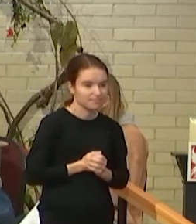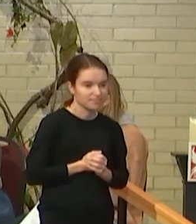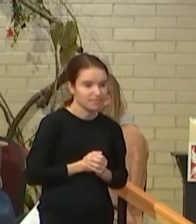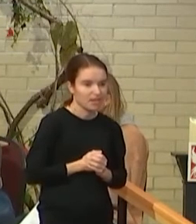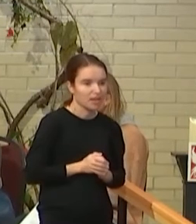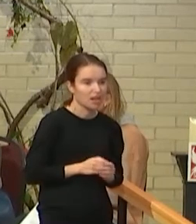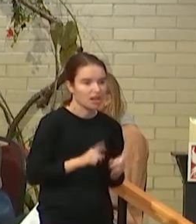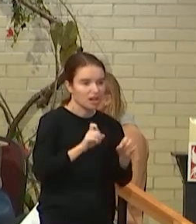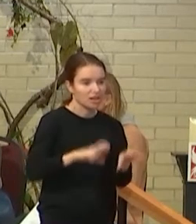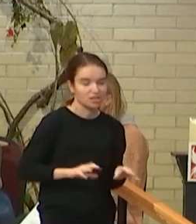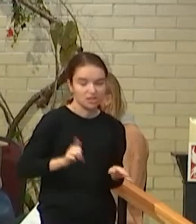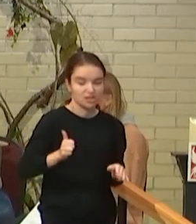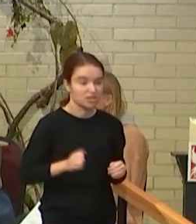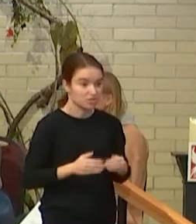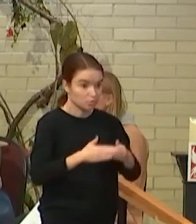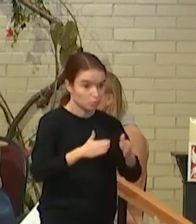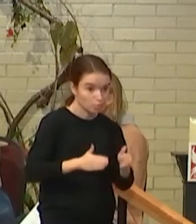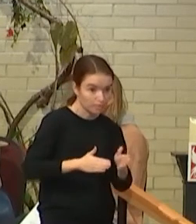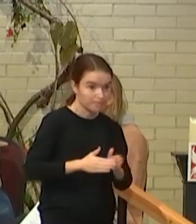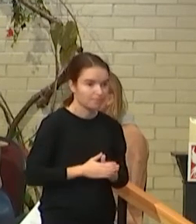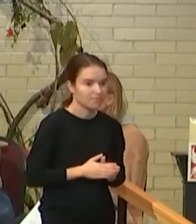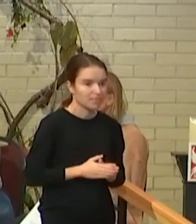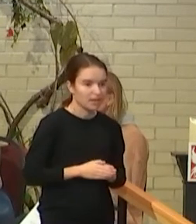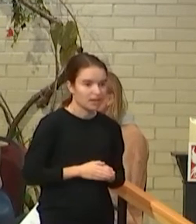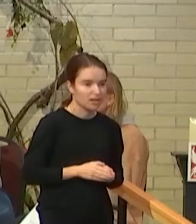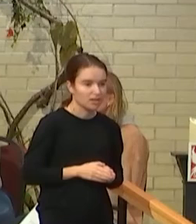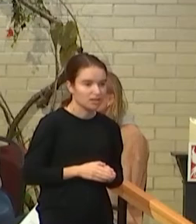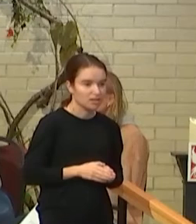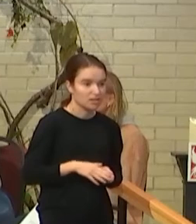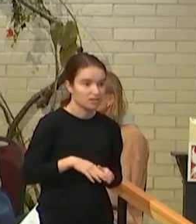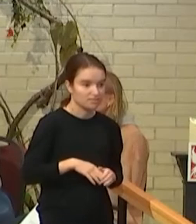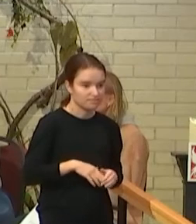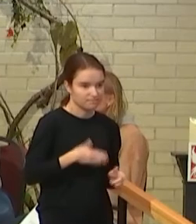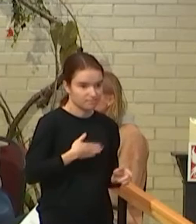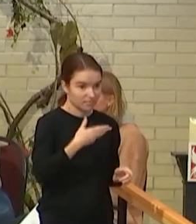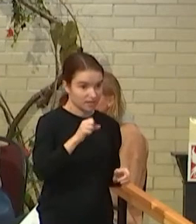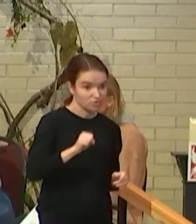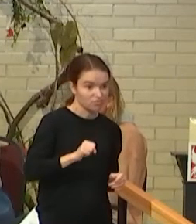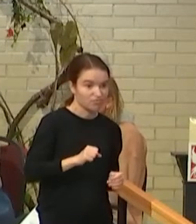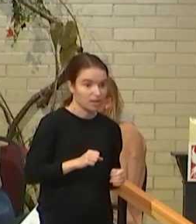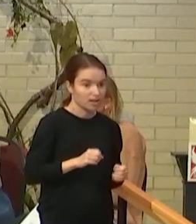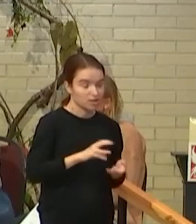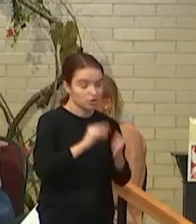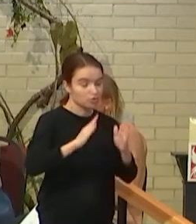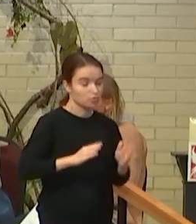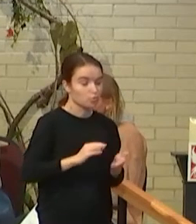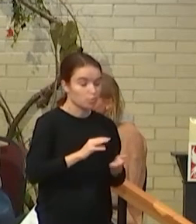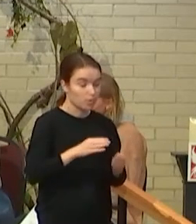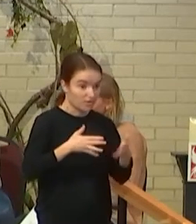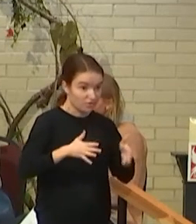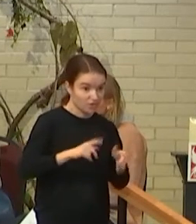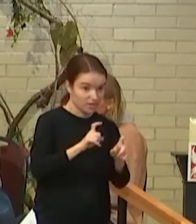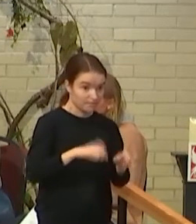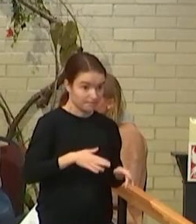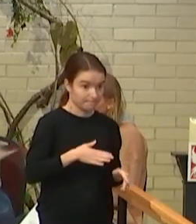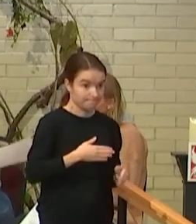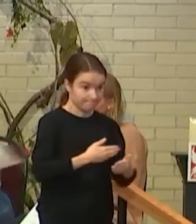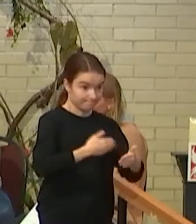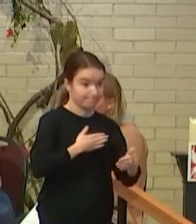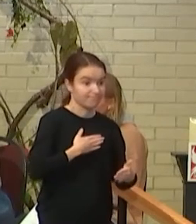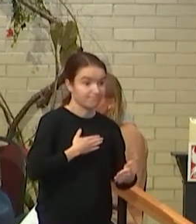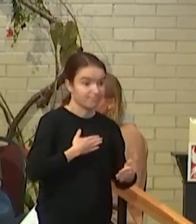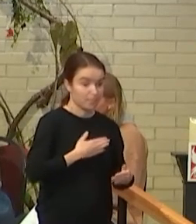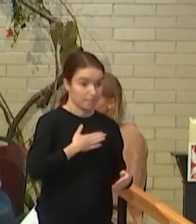different room, because I know when I was in like high school, when every student would finish before me, and I was just me and the professor, I'd just